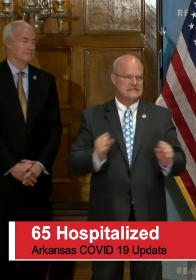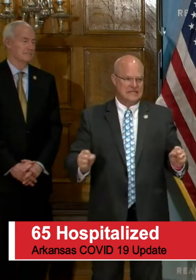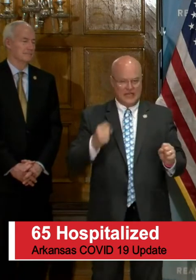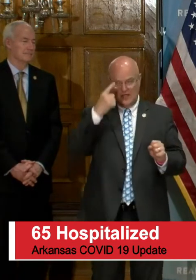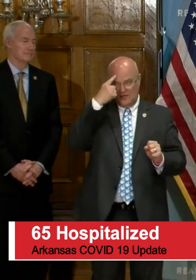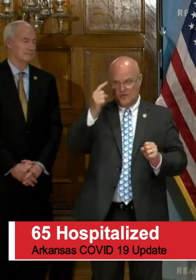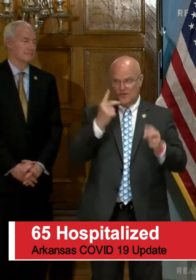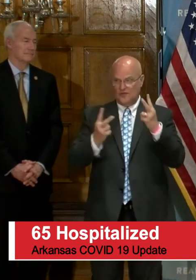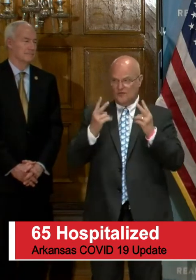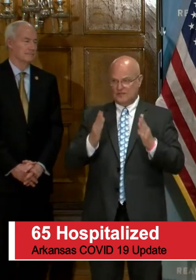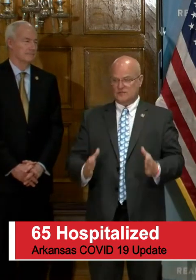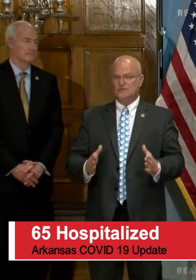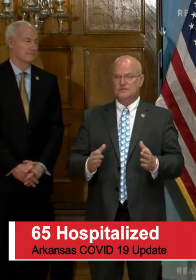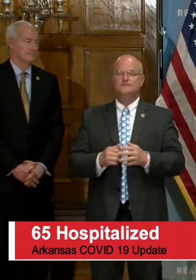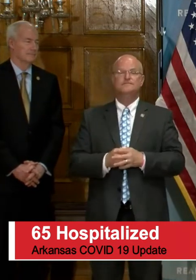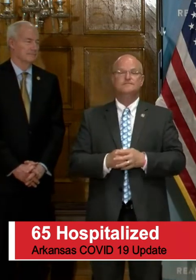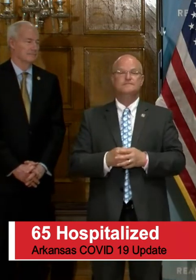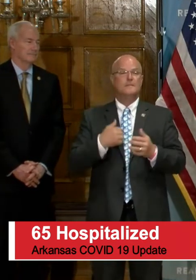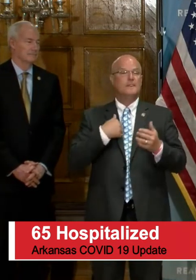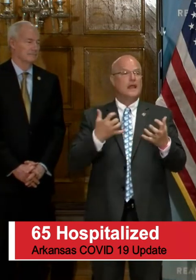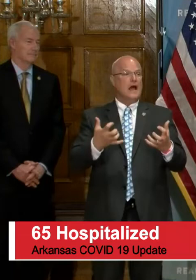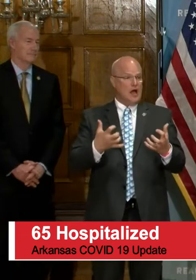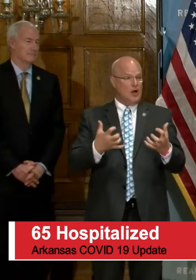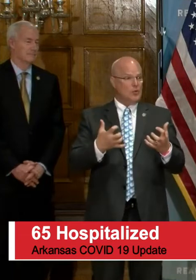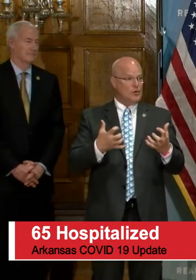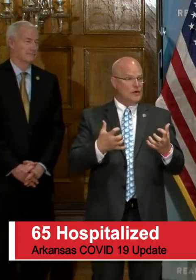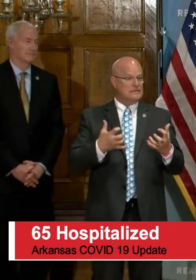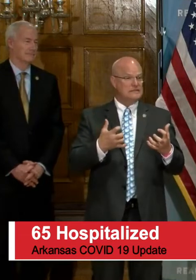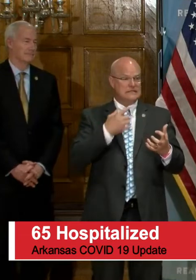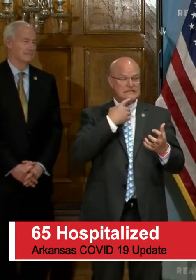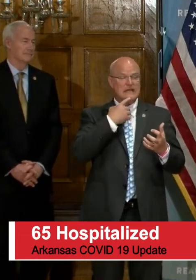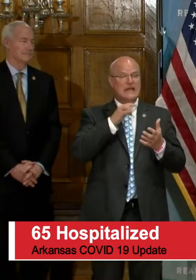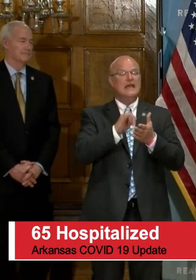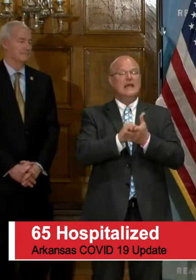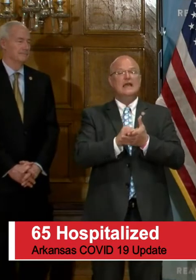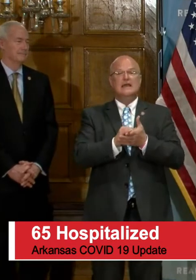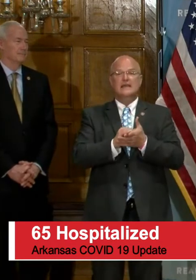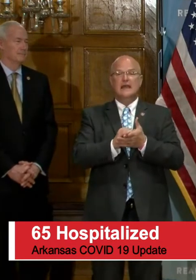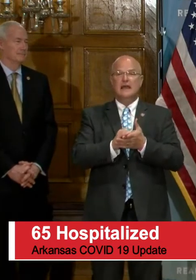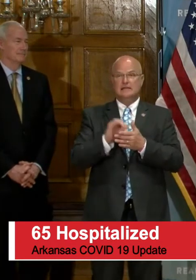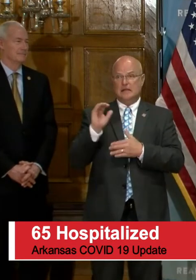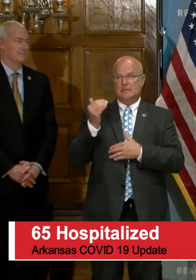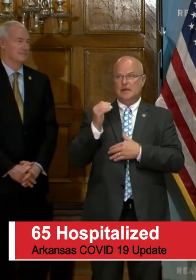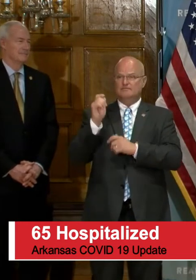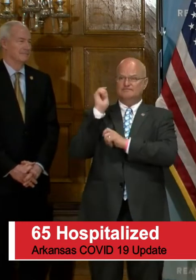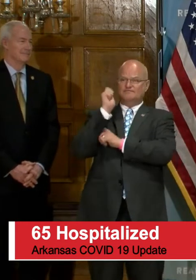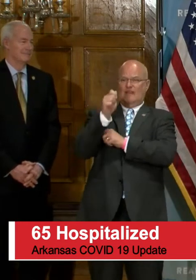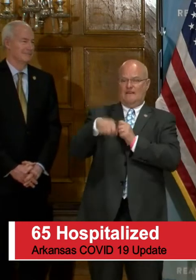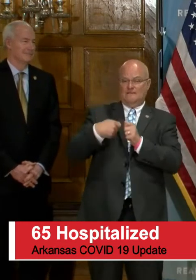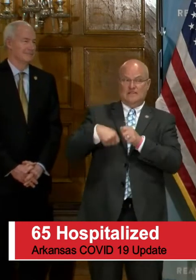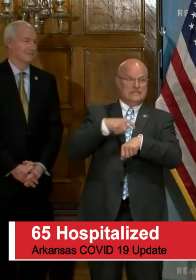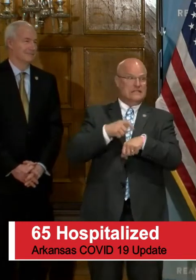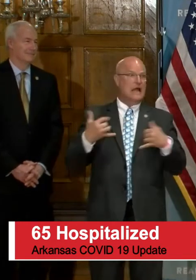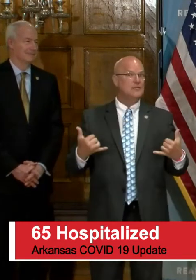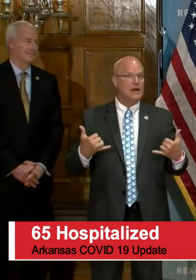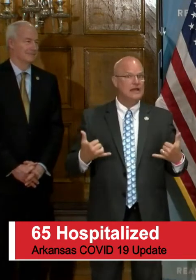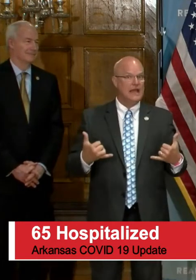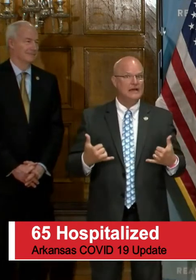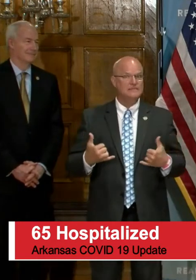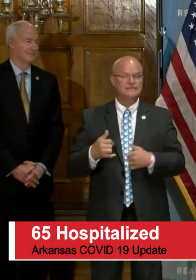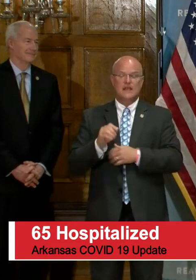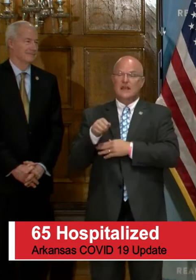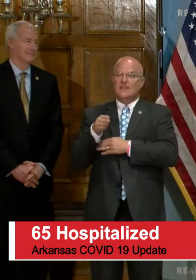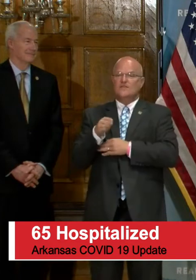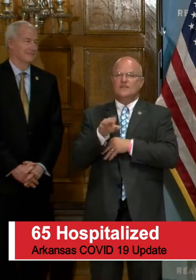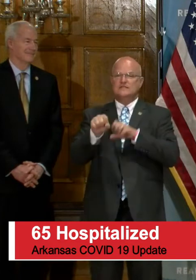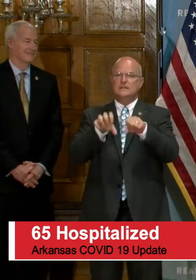our visitors. I do want to point out that apparently it's fishing season. The fish are really